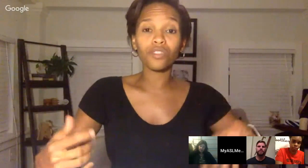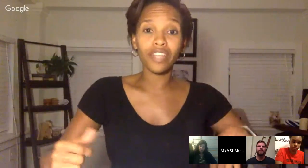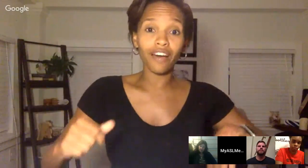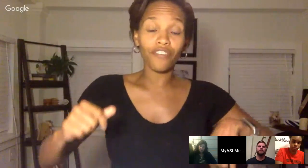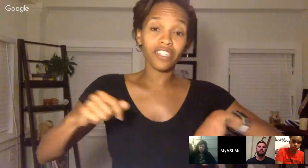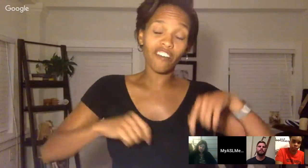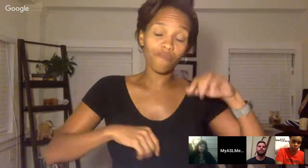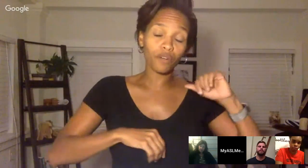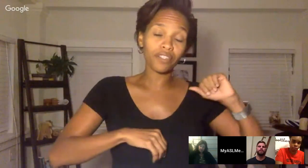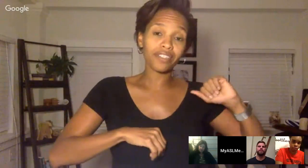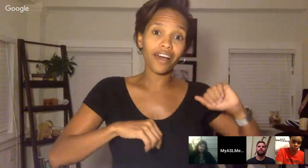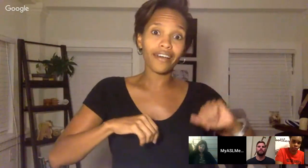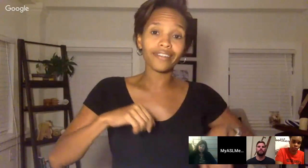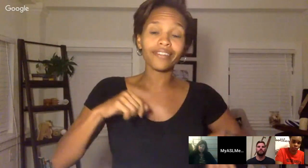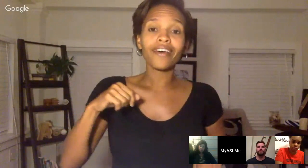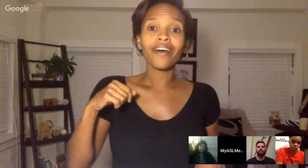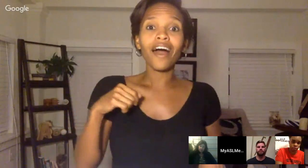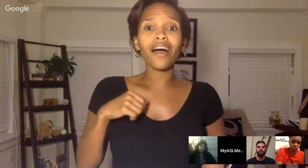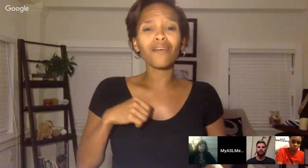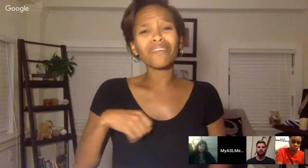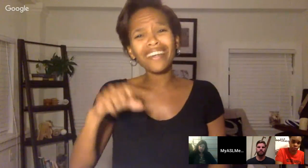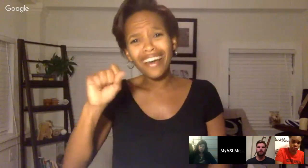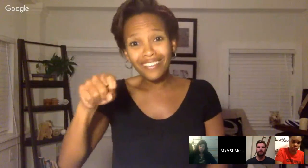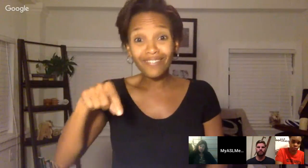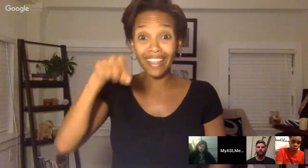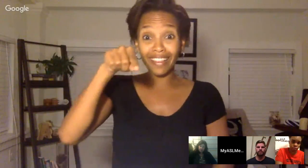somebody who's deaf and the deaf person signed,